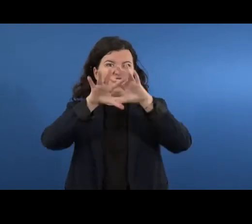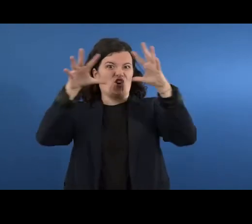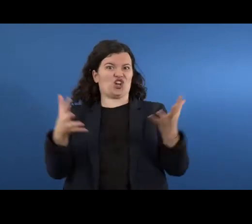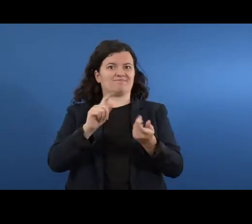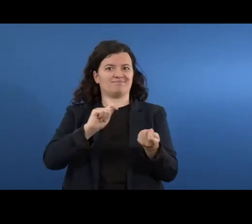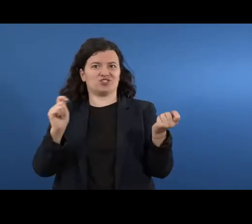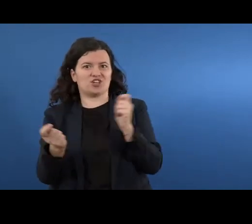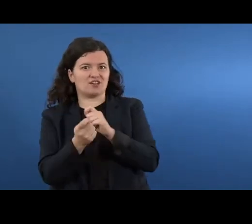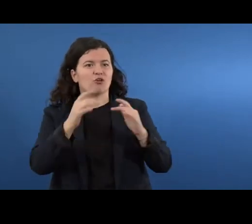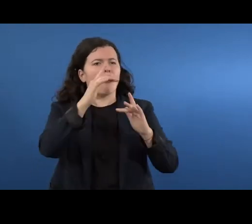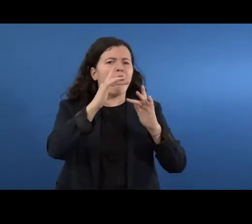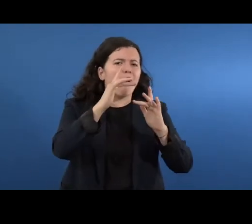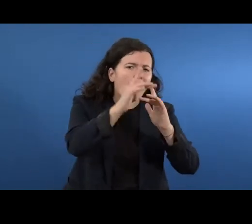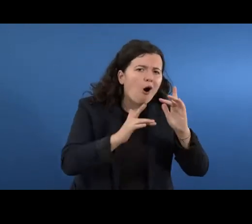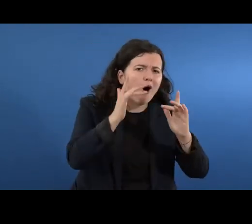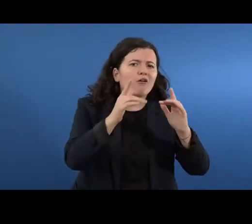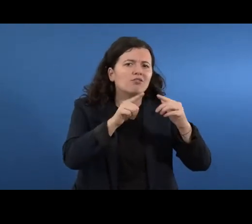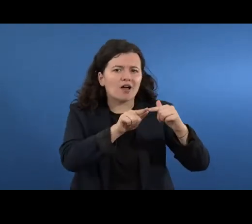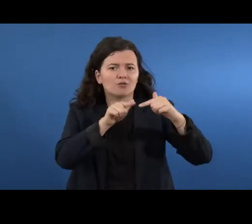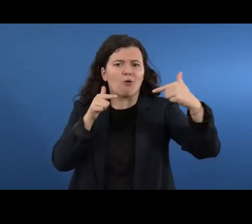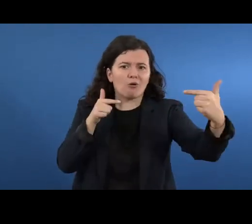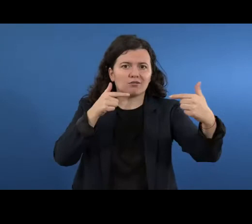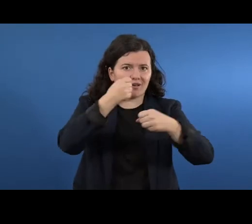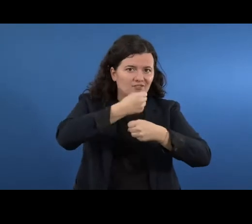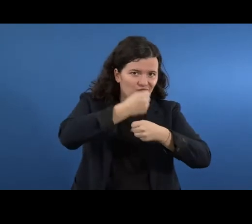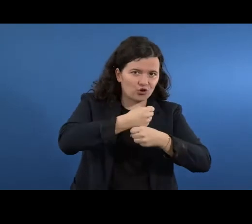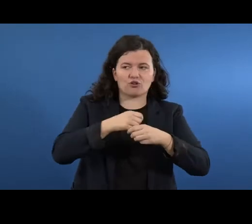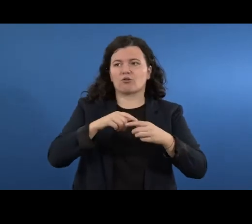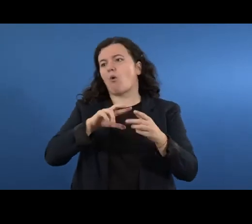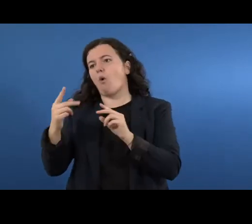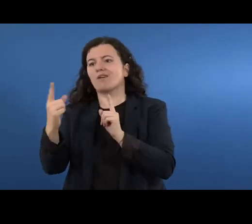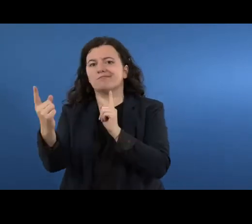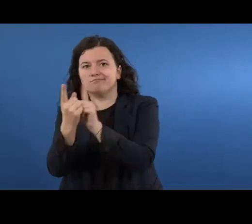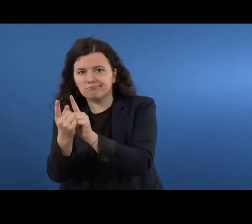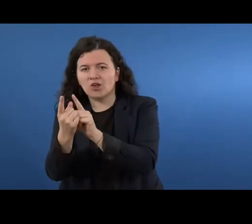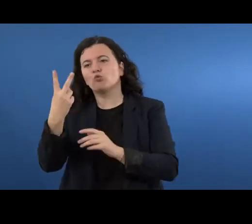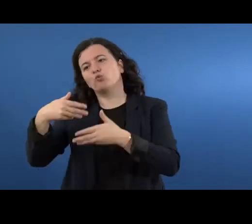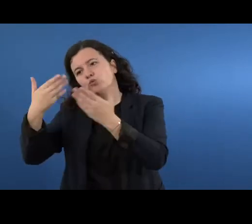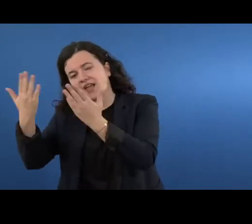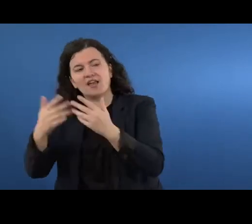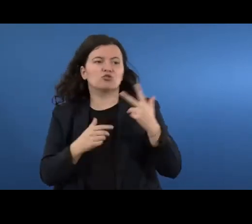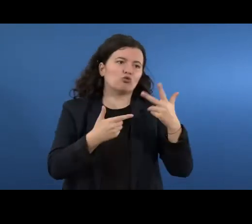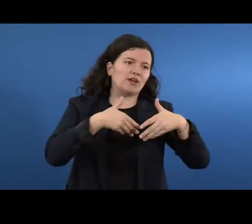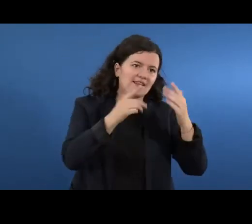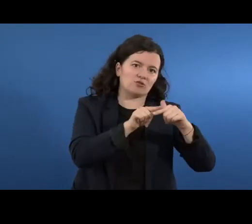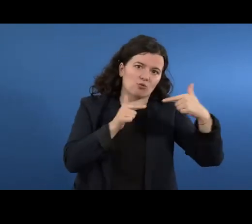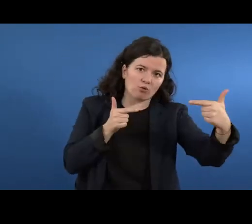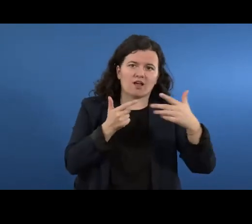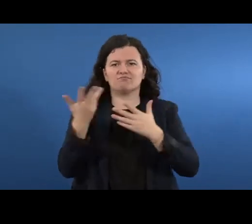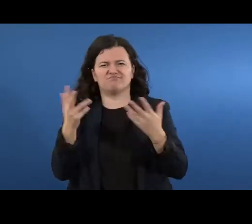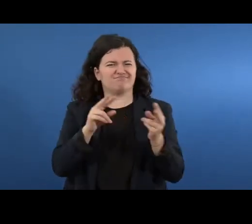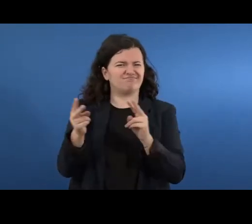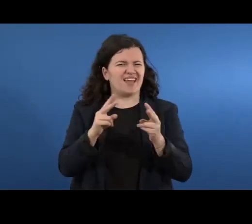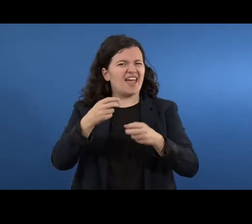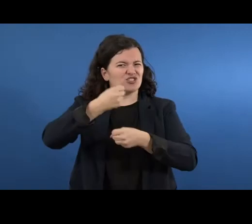to embrace the concept of remote or hybrid workspaces, as it one enlarges your talent base. Remote